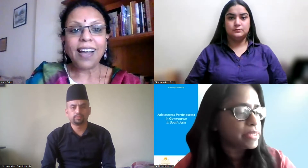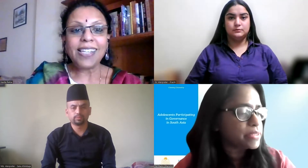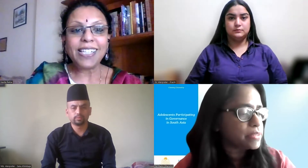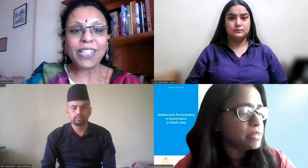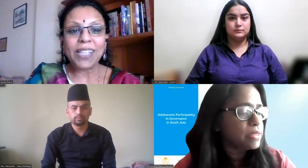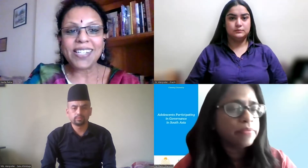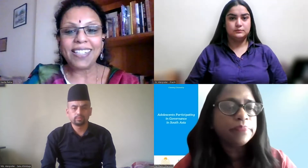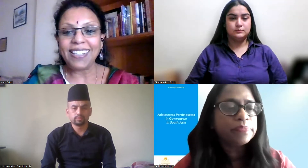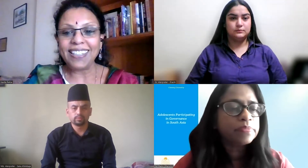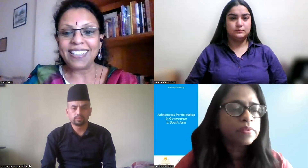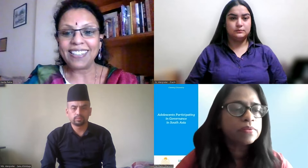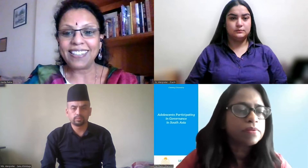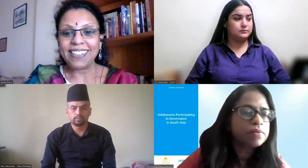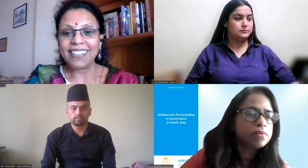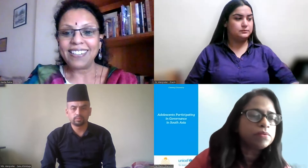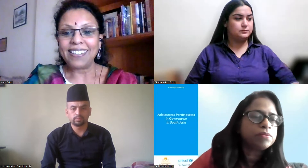Can't hear you, Darshini.